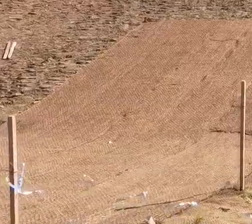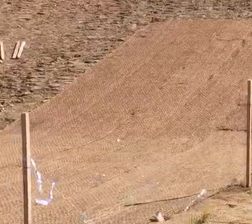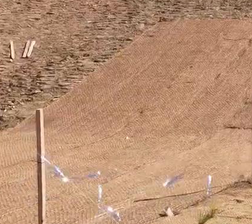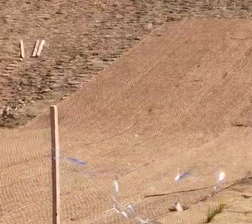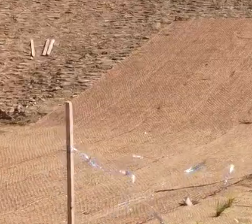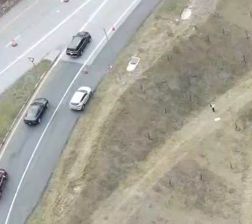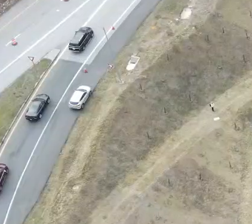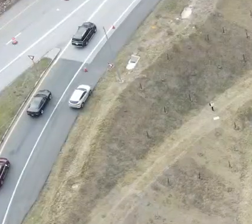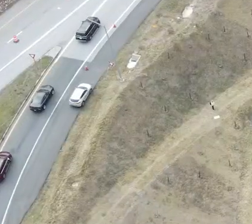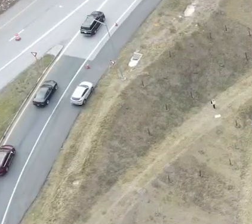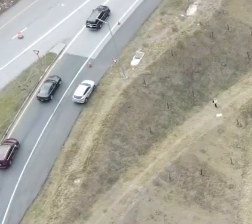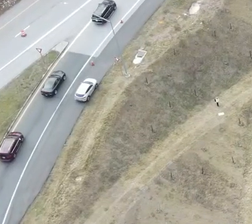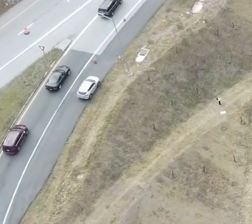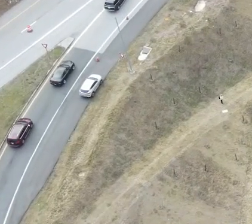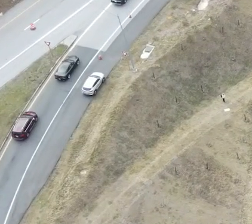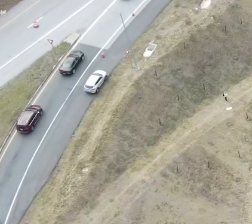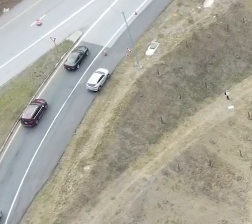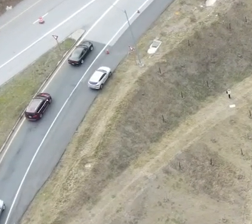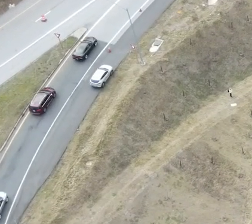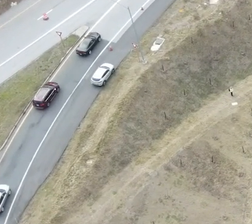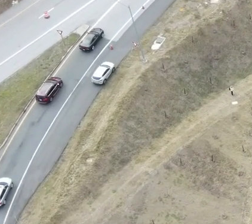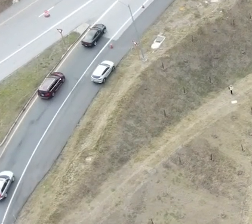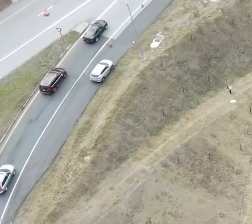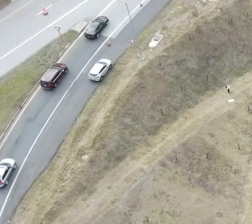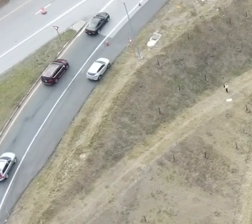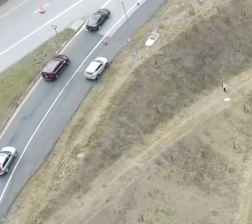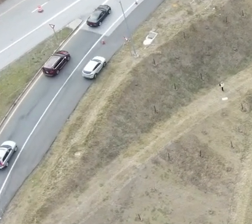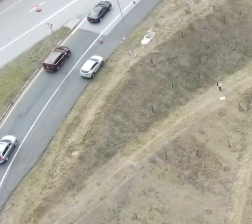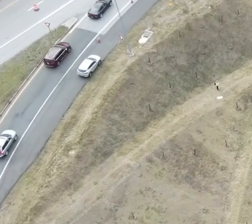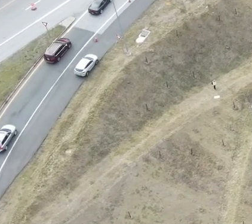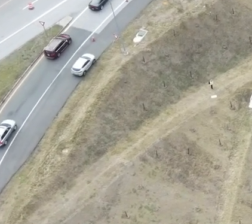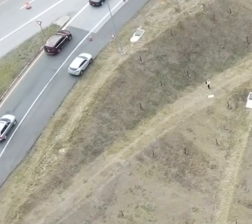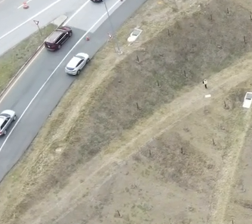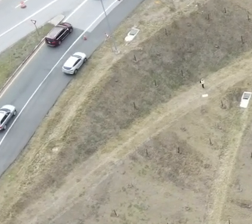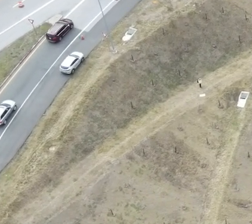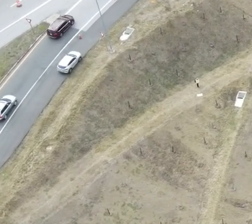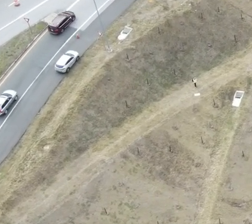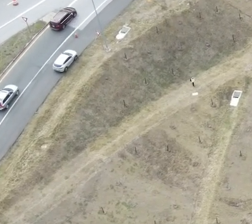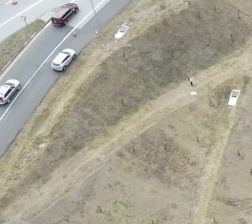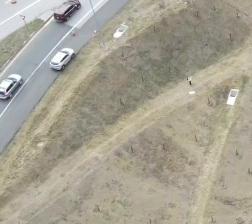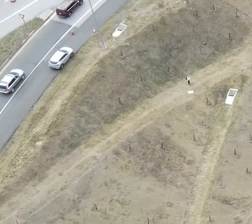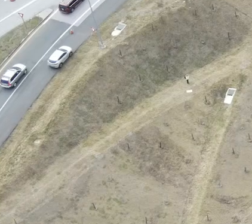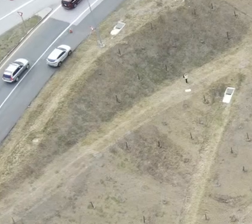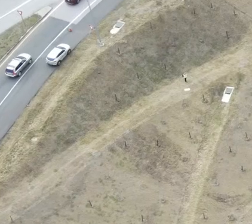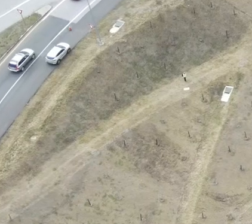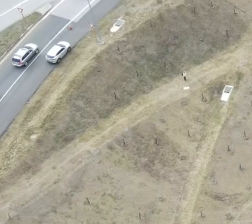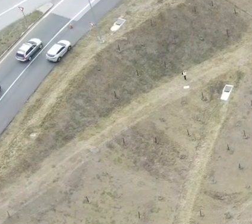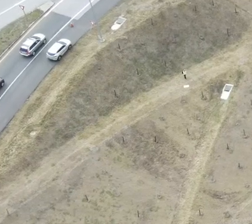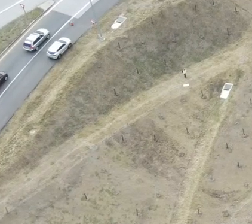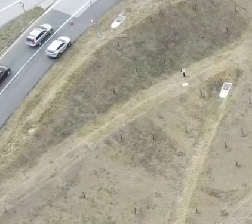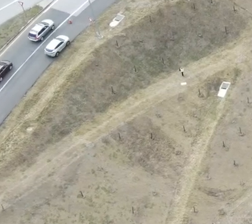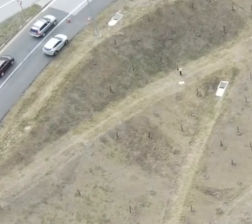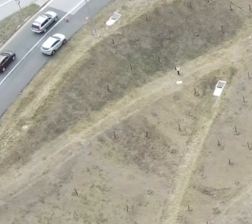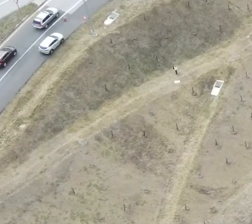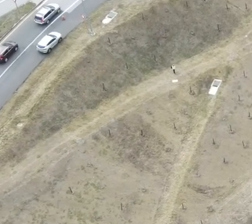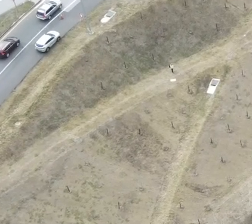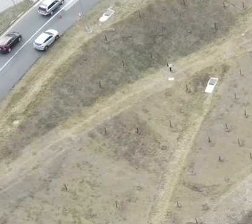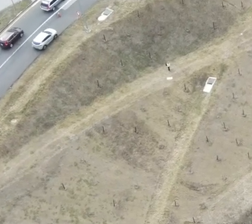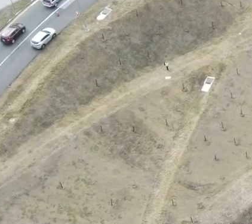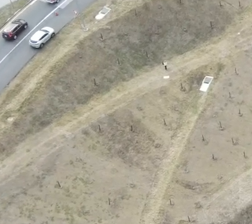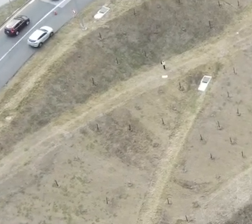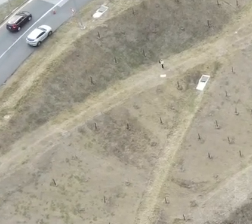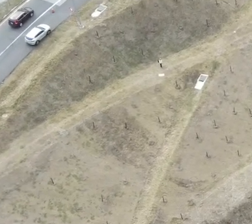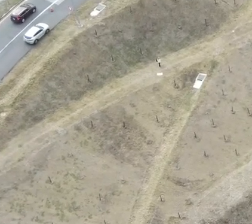2022, we completed the H7 pond located at the interchange of routes 29 and